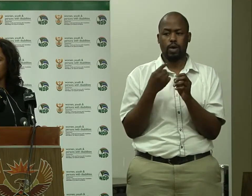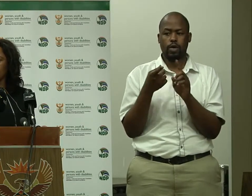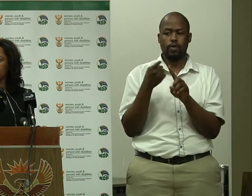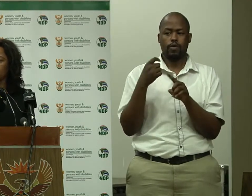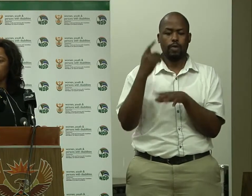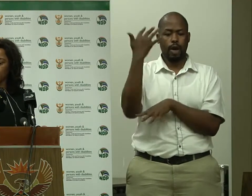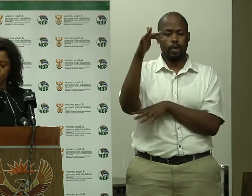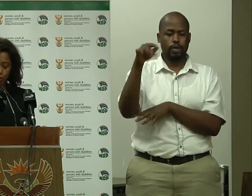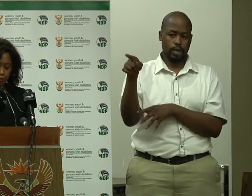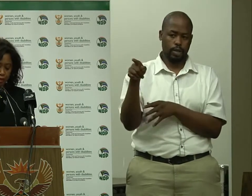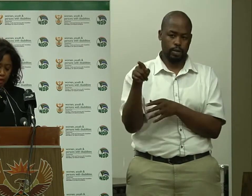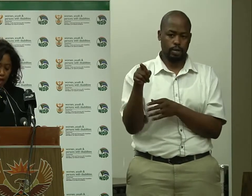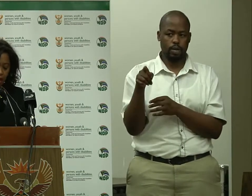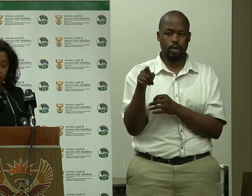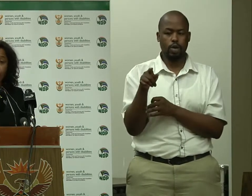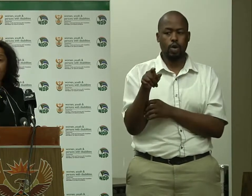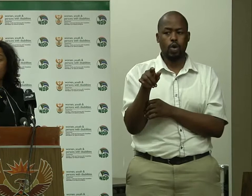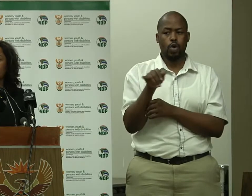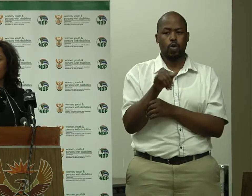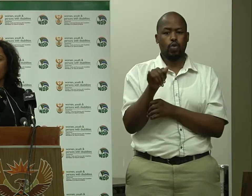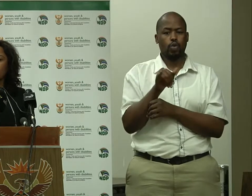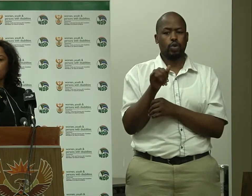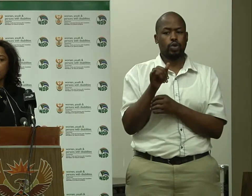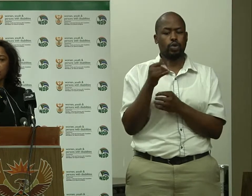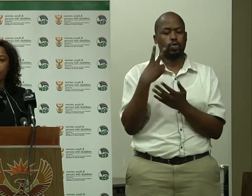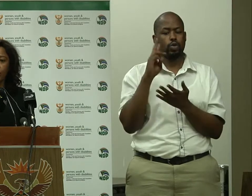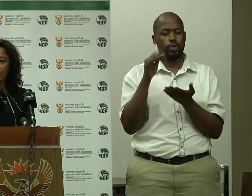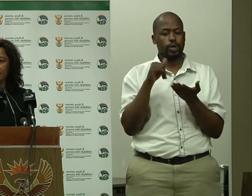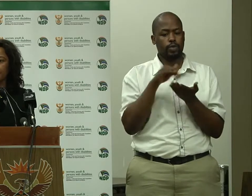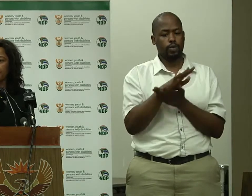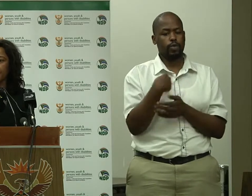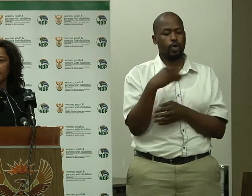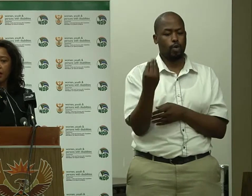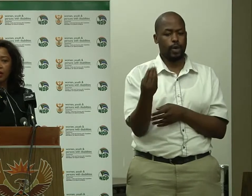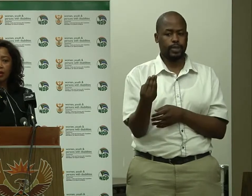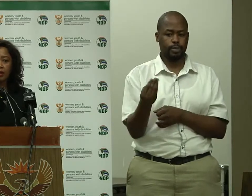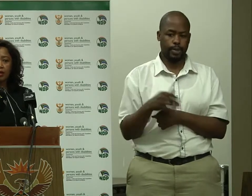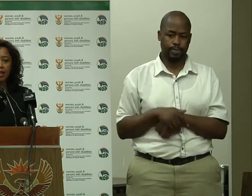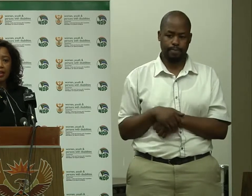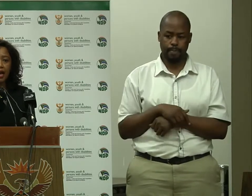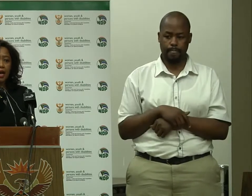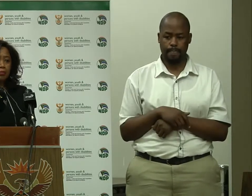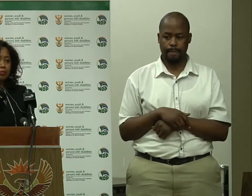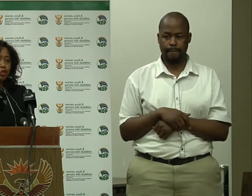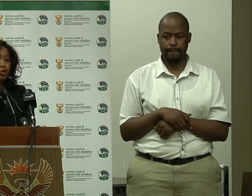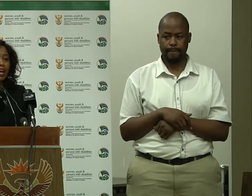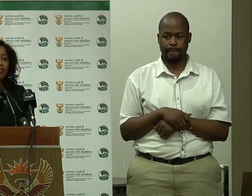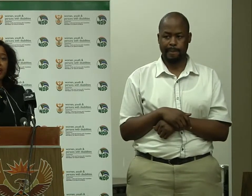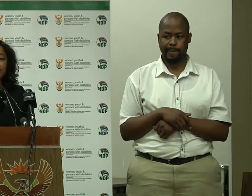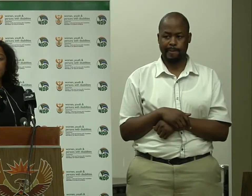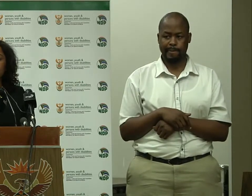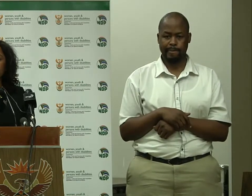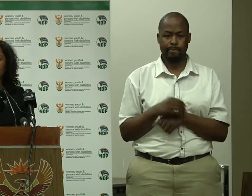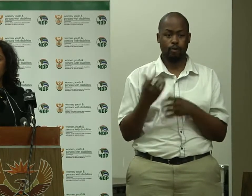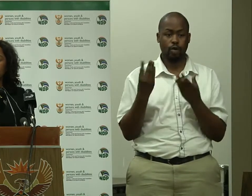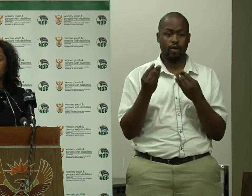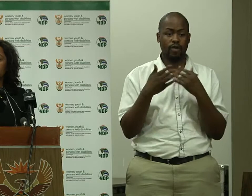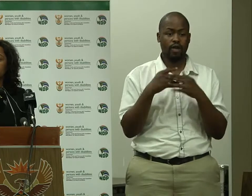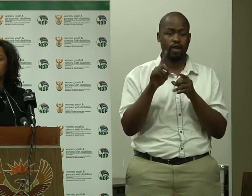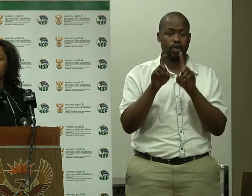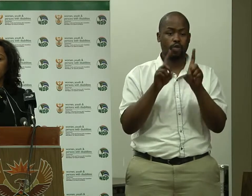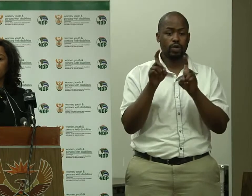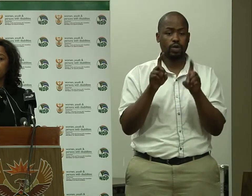from outside, which will be forwarded on WhatsApp. Okay, do we have any